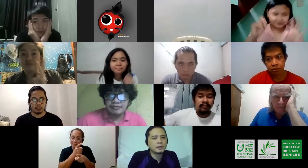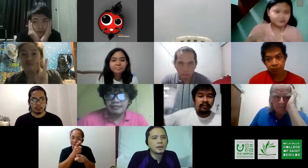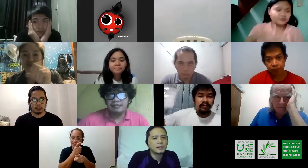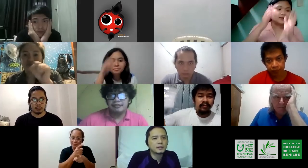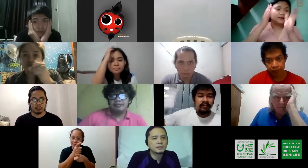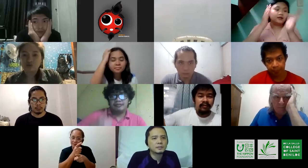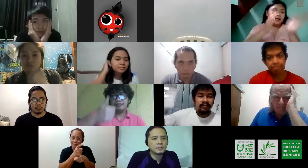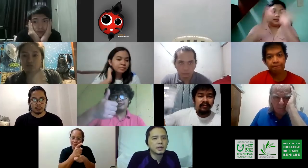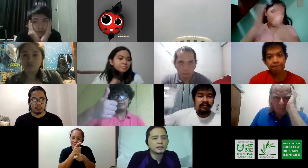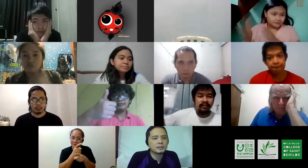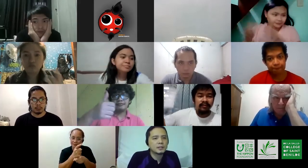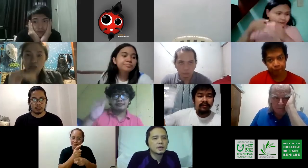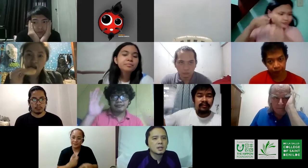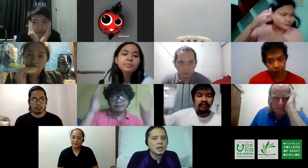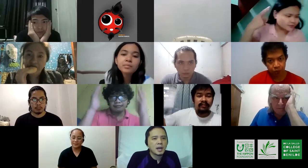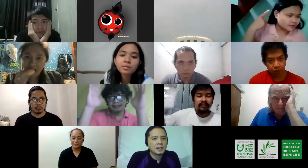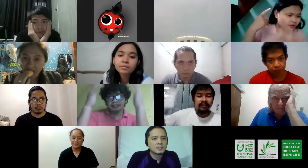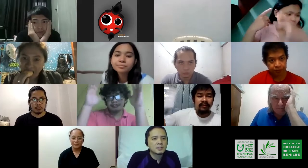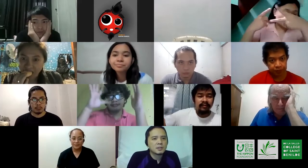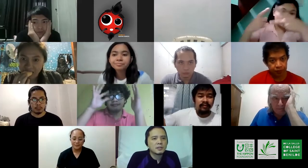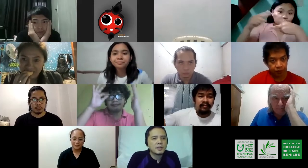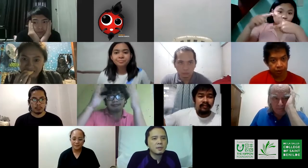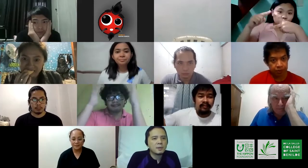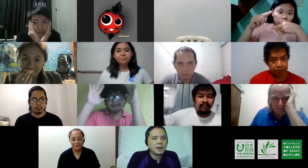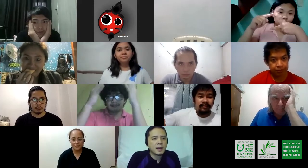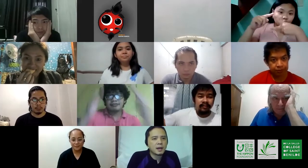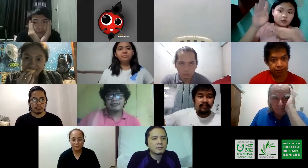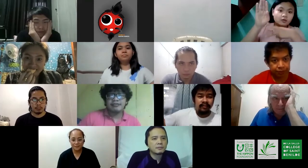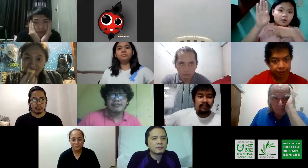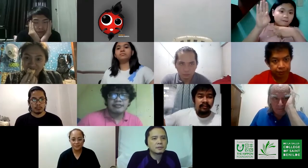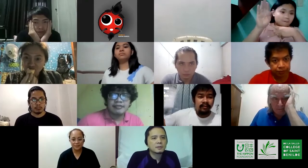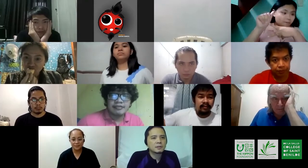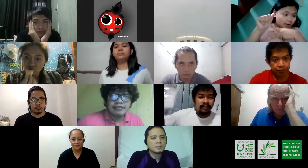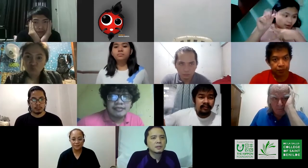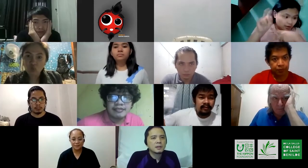Okay, great. Then we have